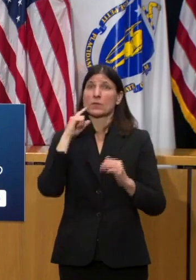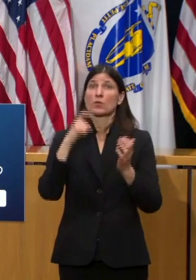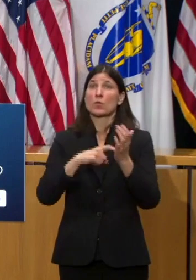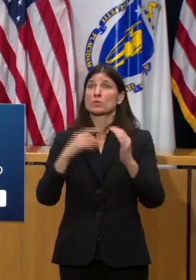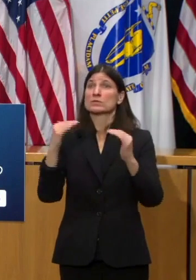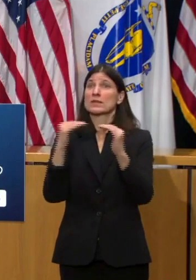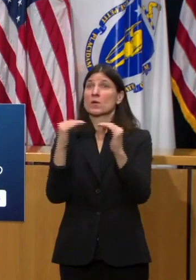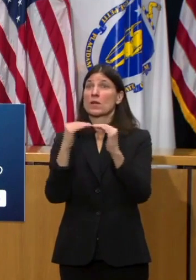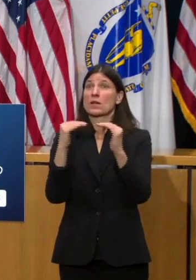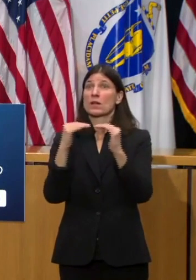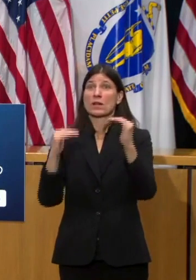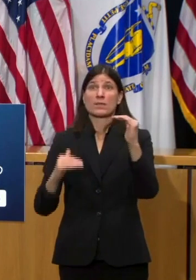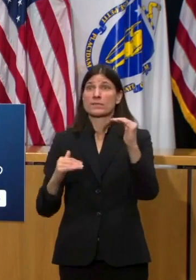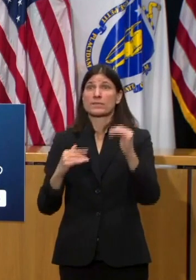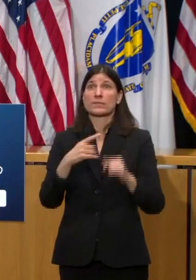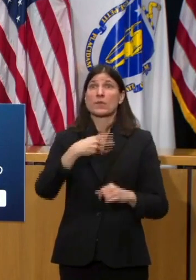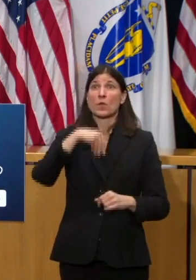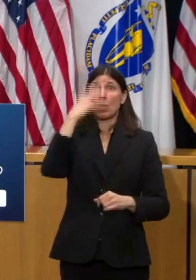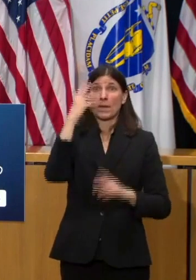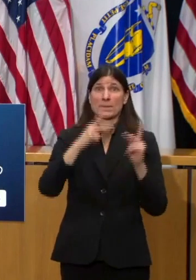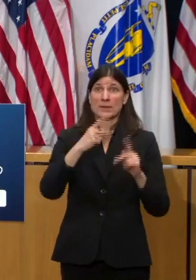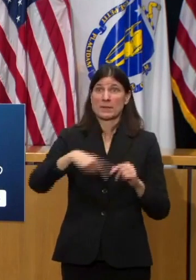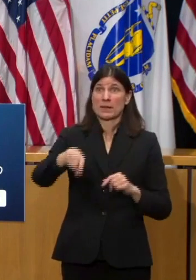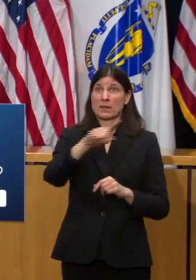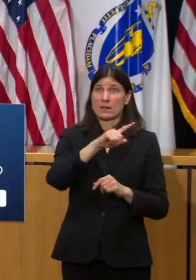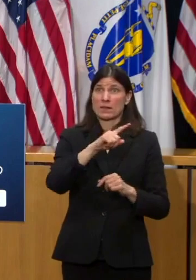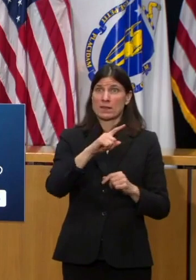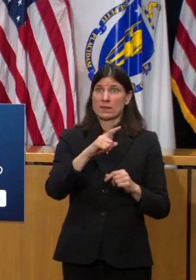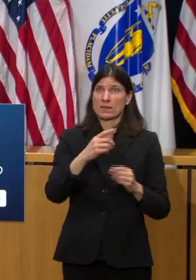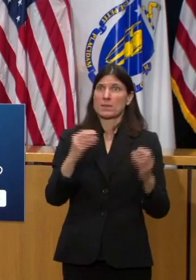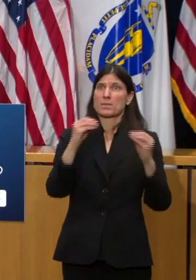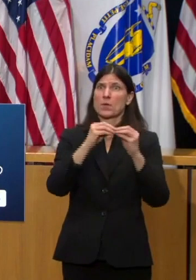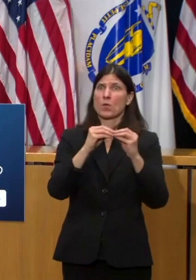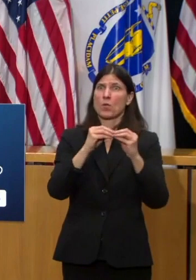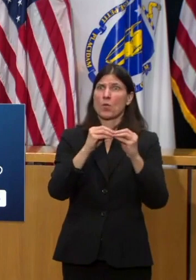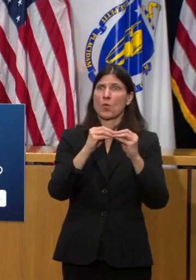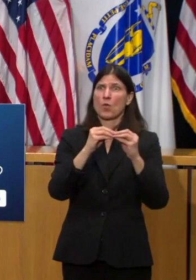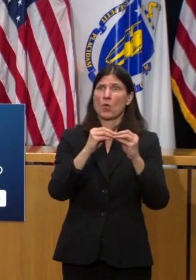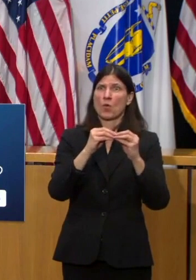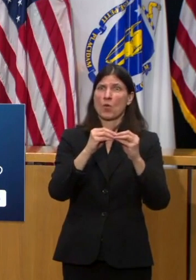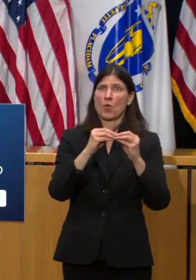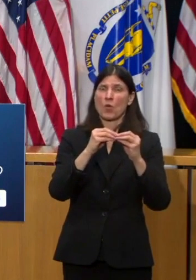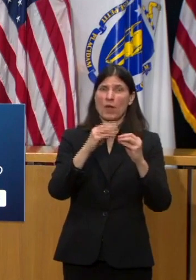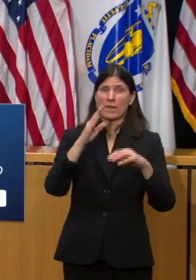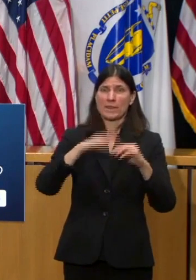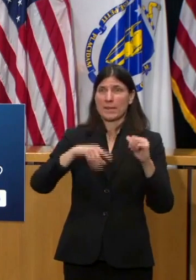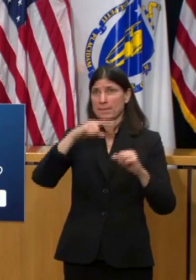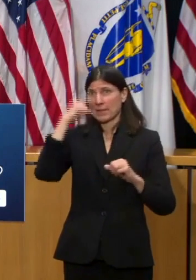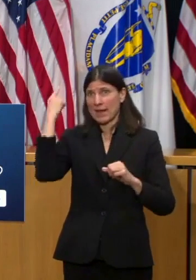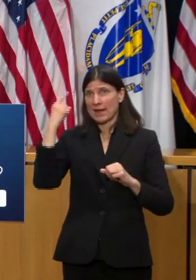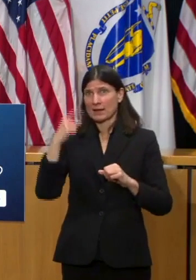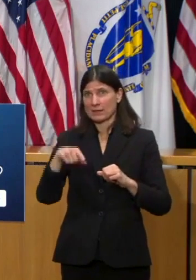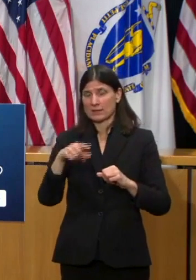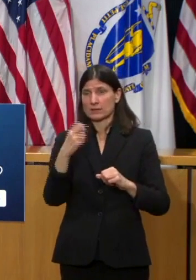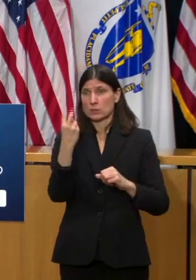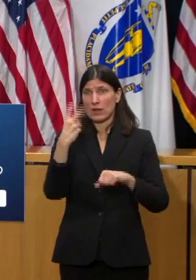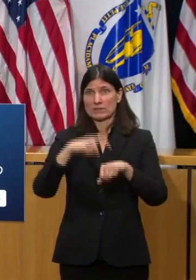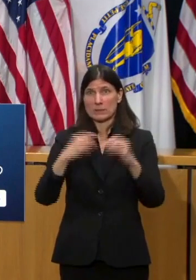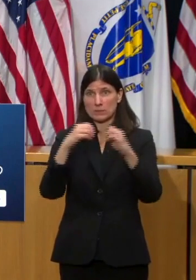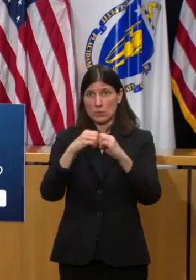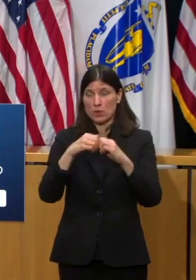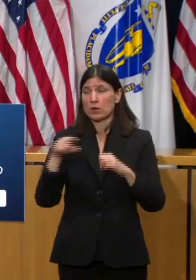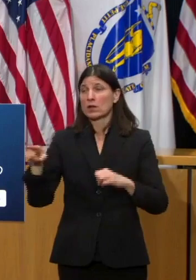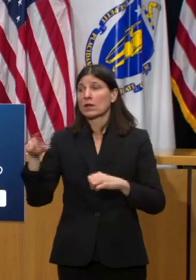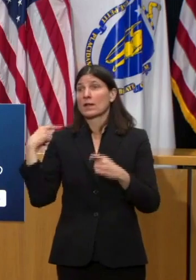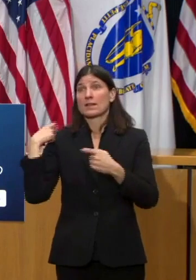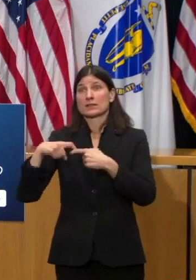black residents, and 16 times more doses than Latinx residents. Are those numbers accurate, and is the state doing enough